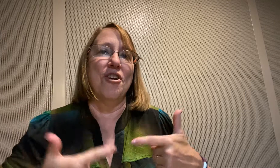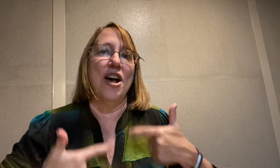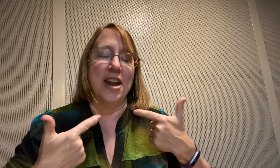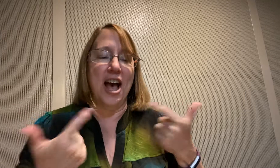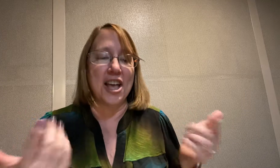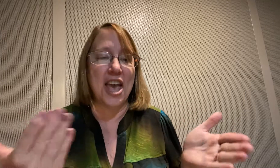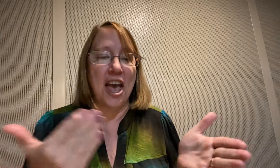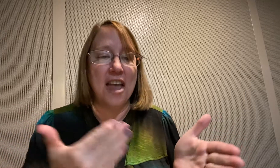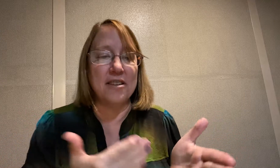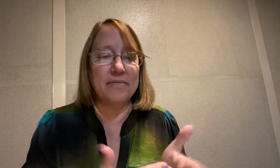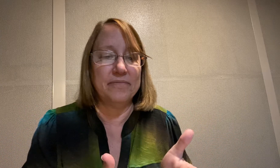run again."